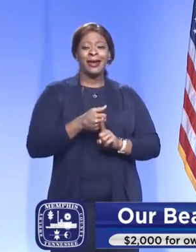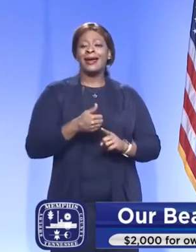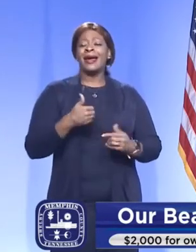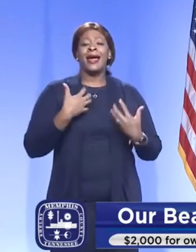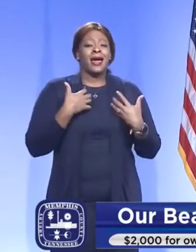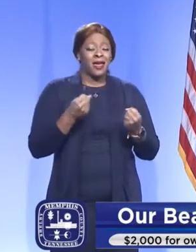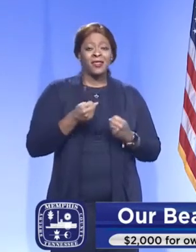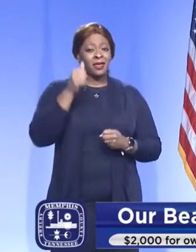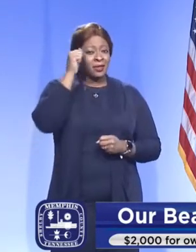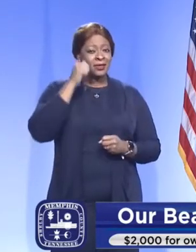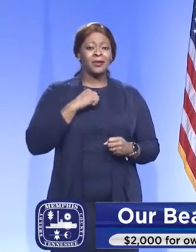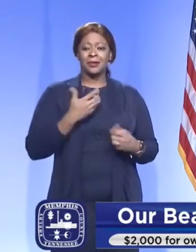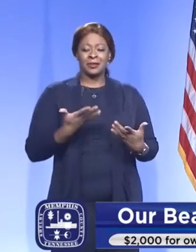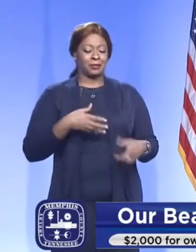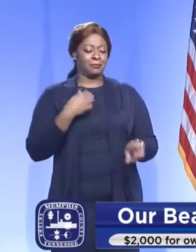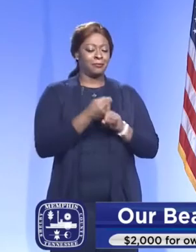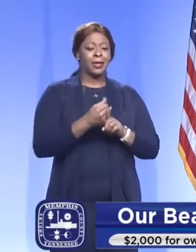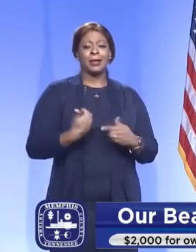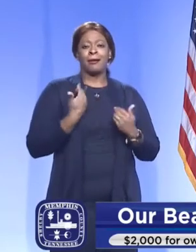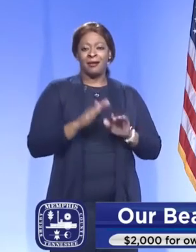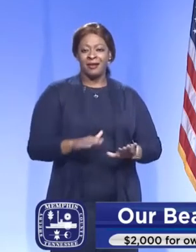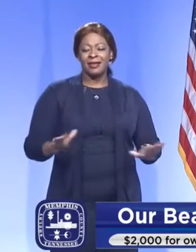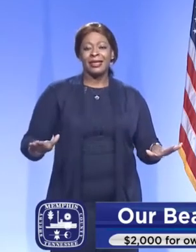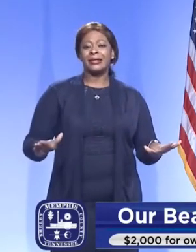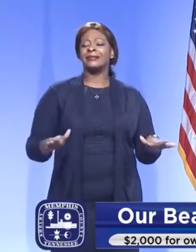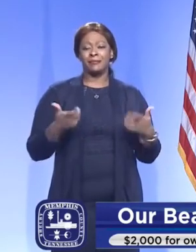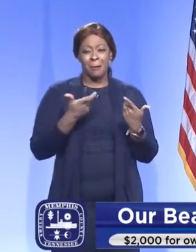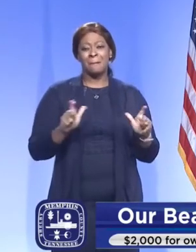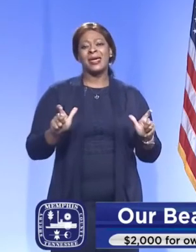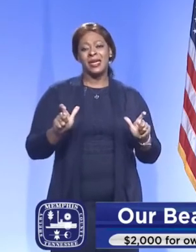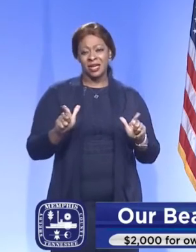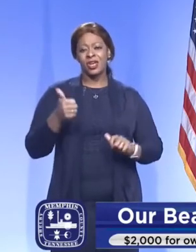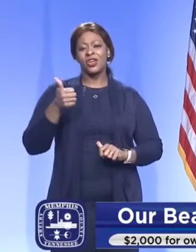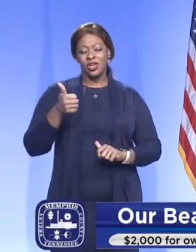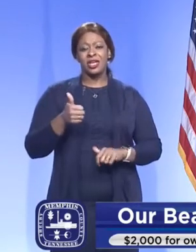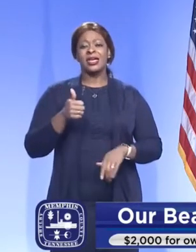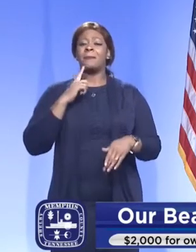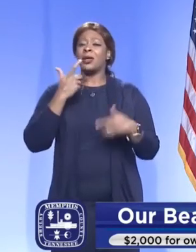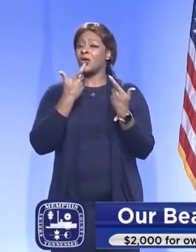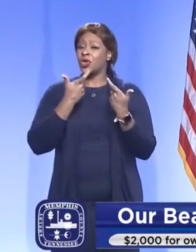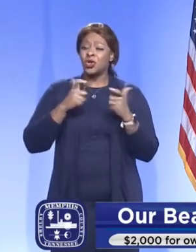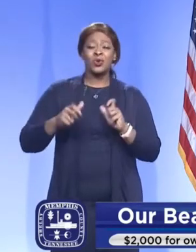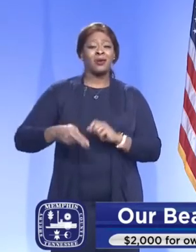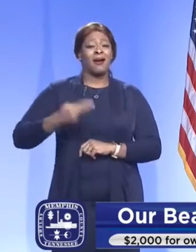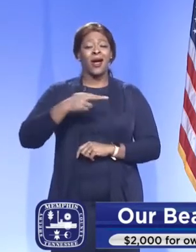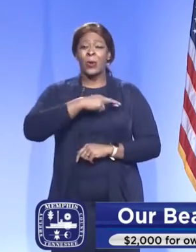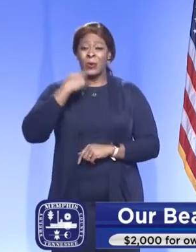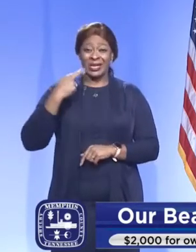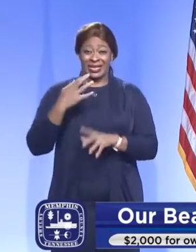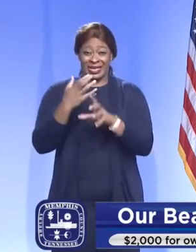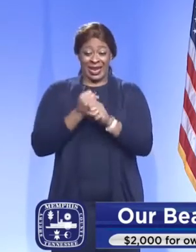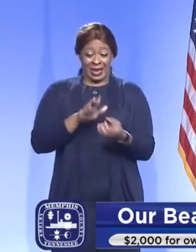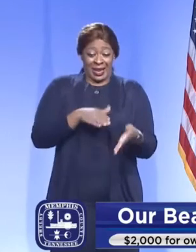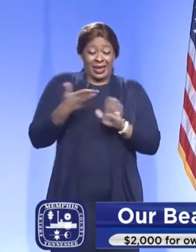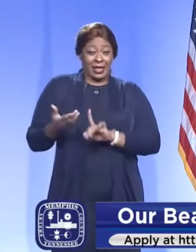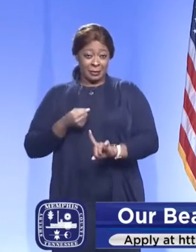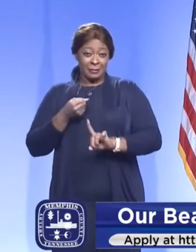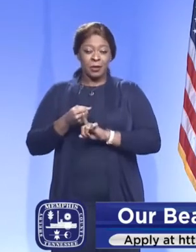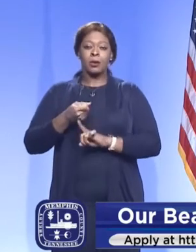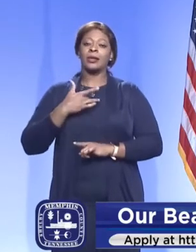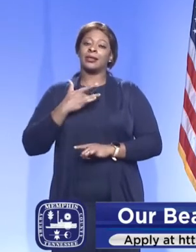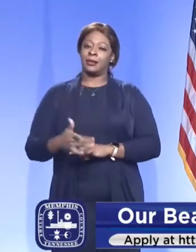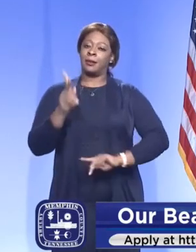COVID disease are less than 45 years old. And 54% of the people who have been diagnosed in Shelby County are between the ages of